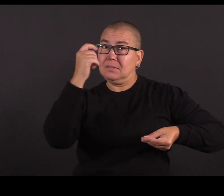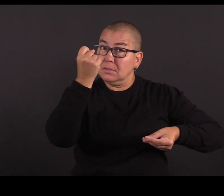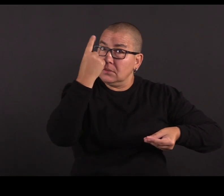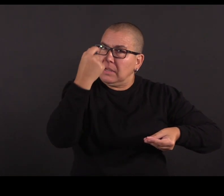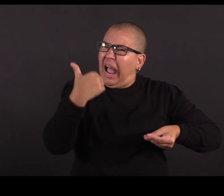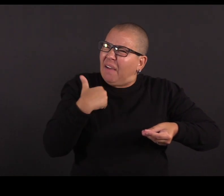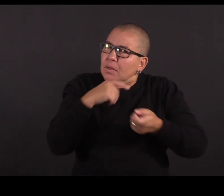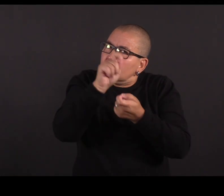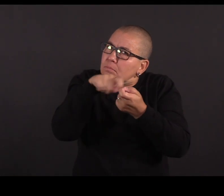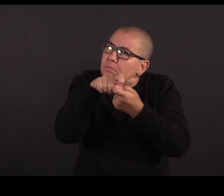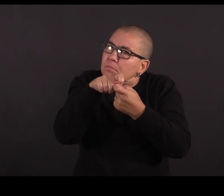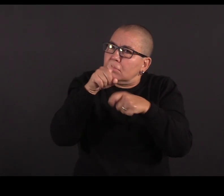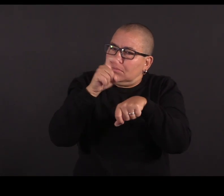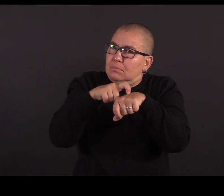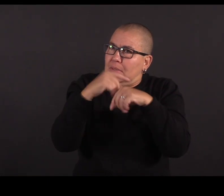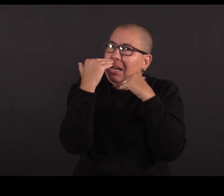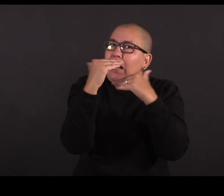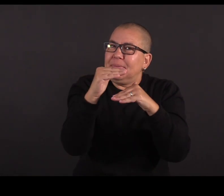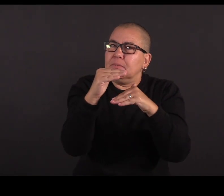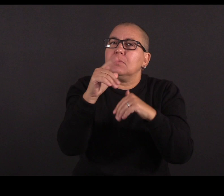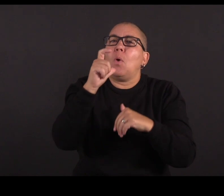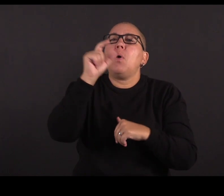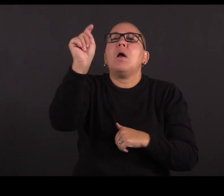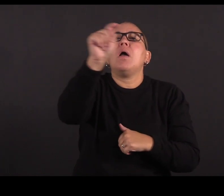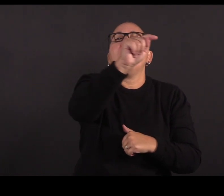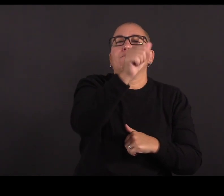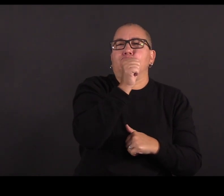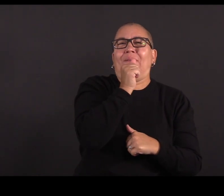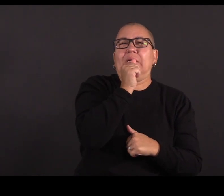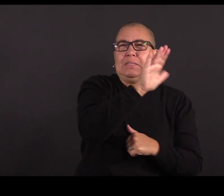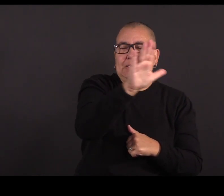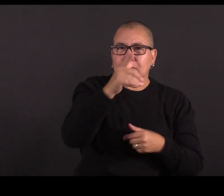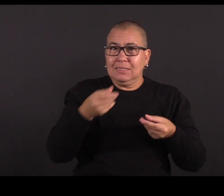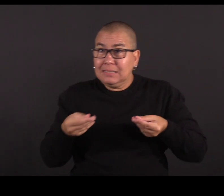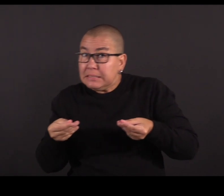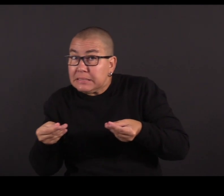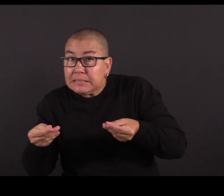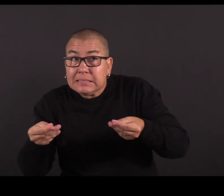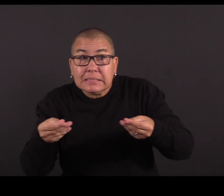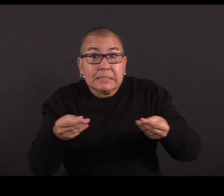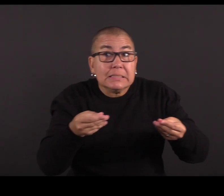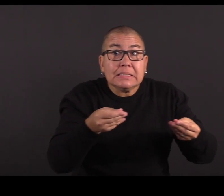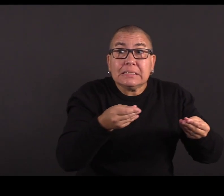private market, usually 60 to 120 days.